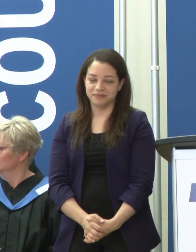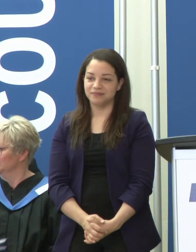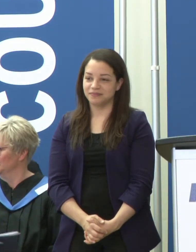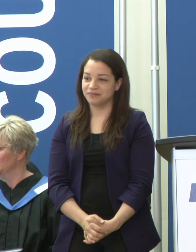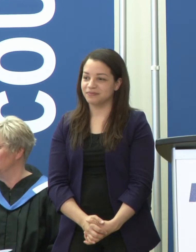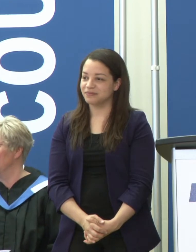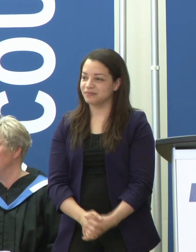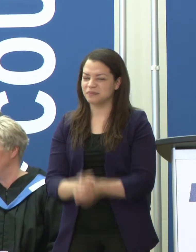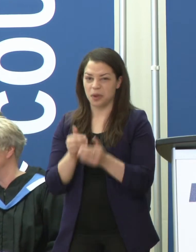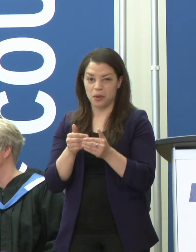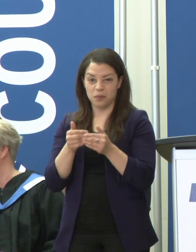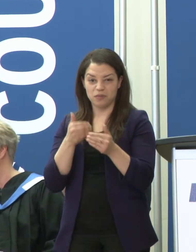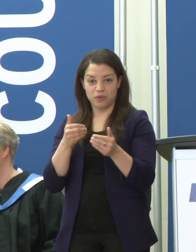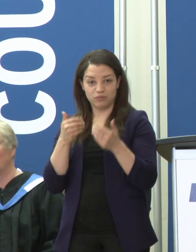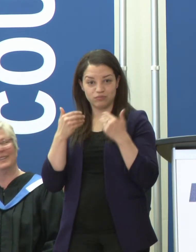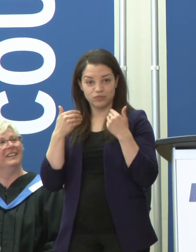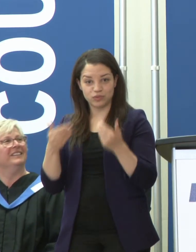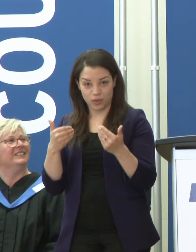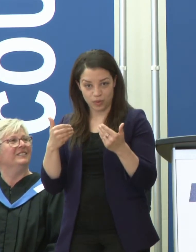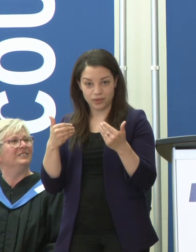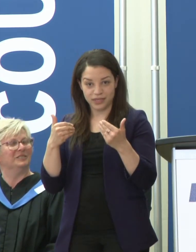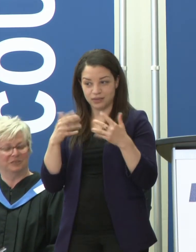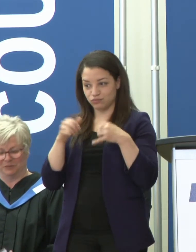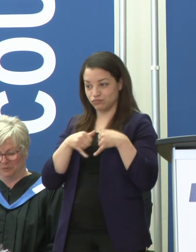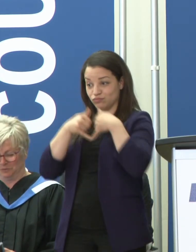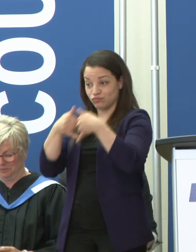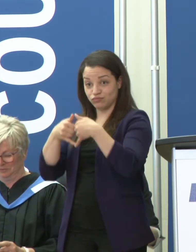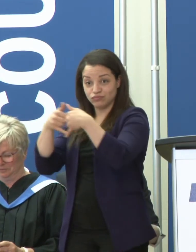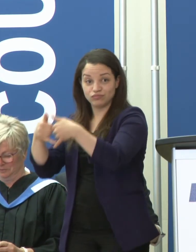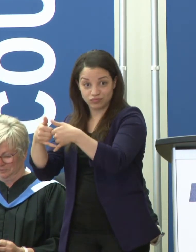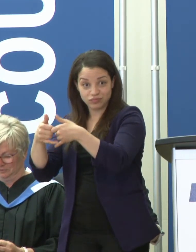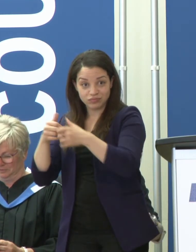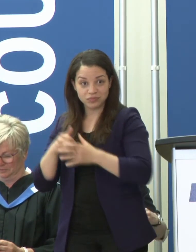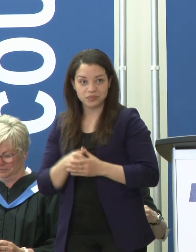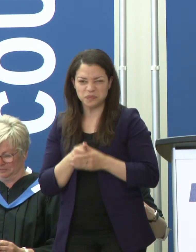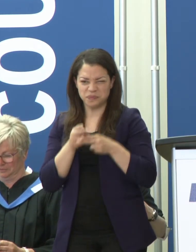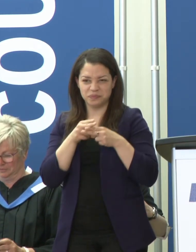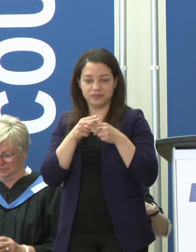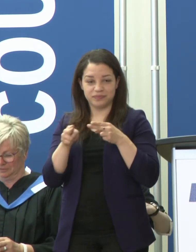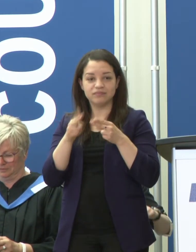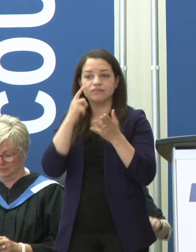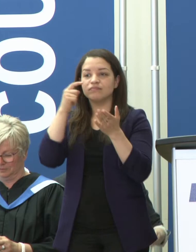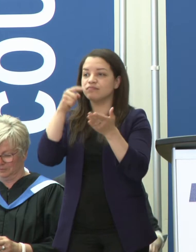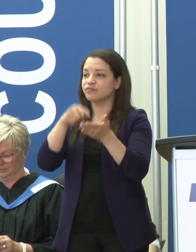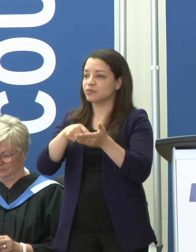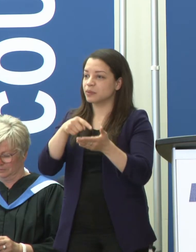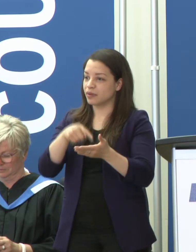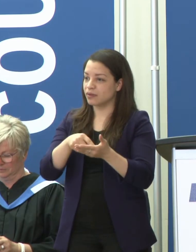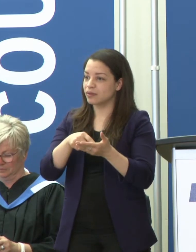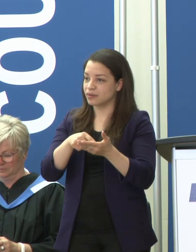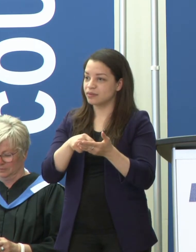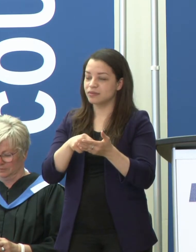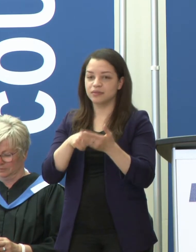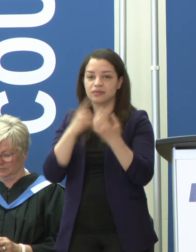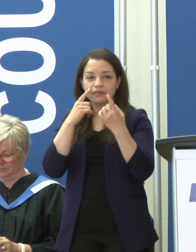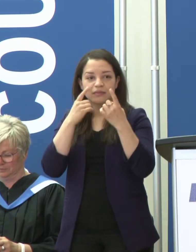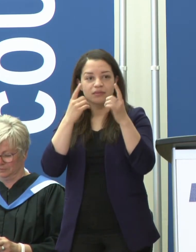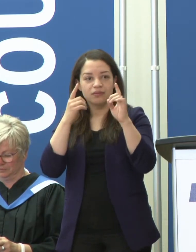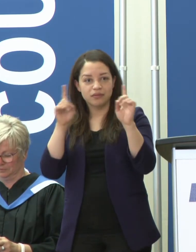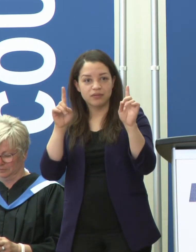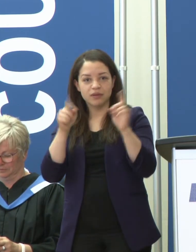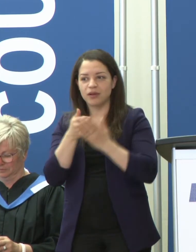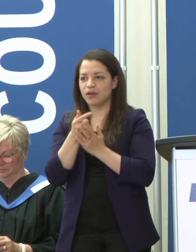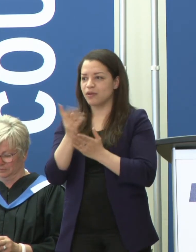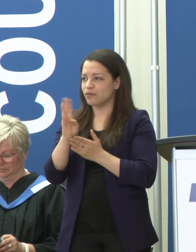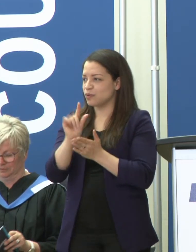Before proceeding to the presentation of the major awards, I'd like to take a moment to recognize the special accomplishments of several of